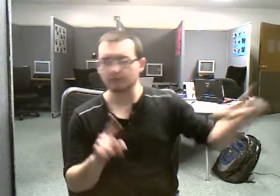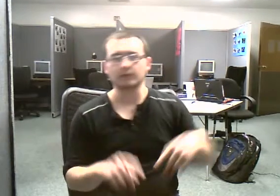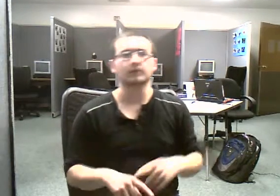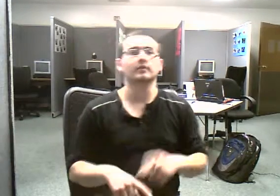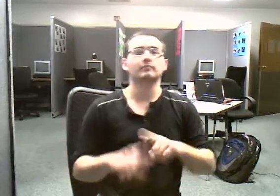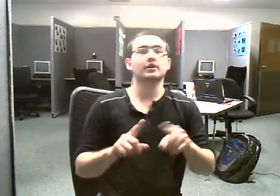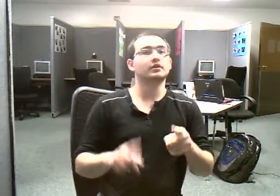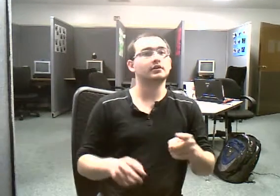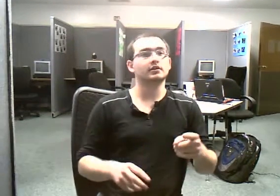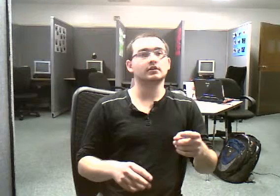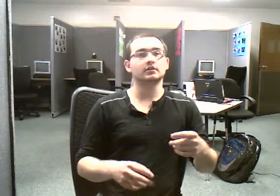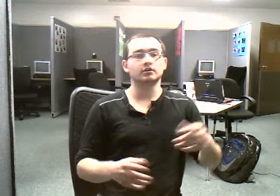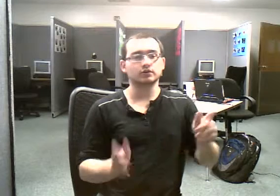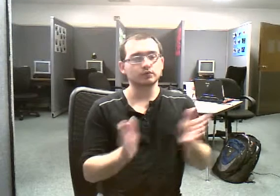favorite application in life, which is fly fishing.